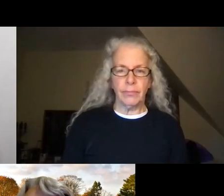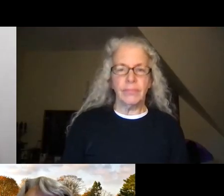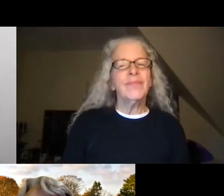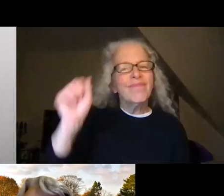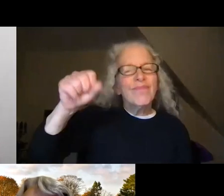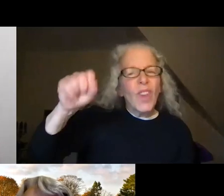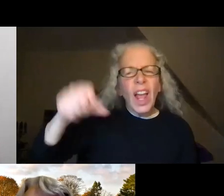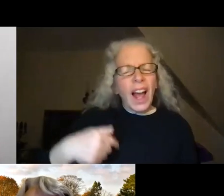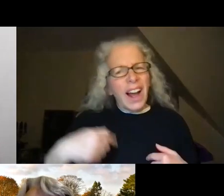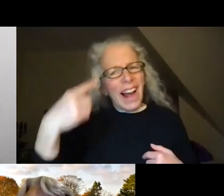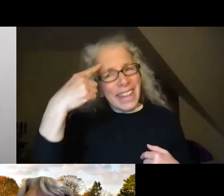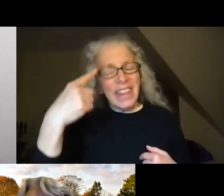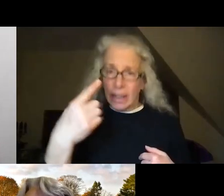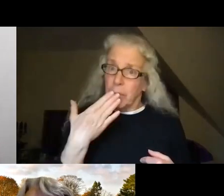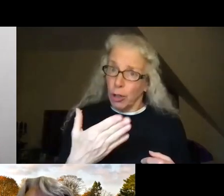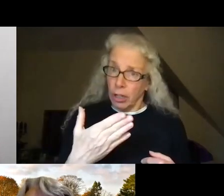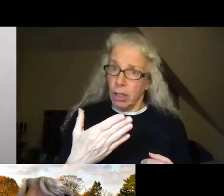Yeah, I think it would be good